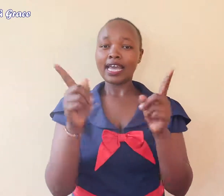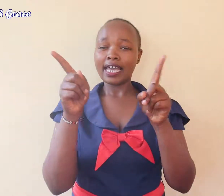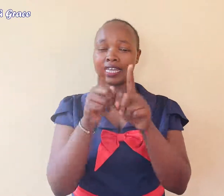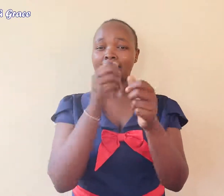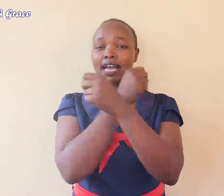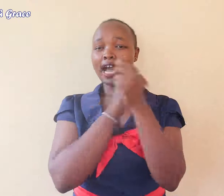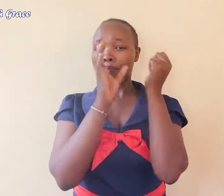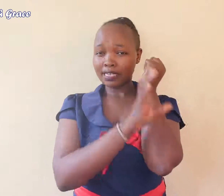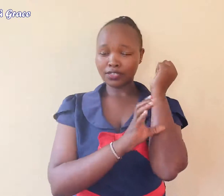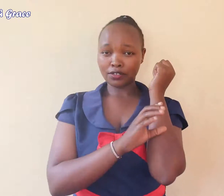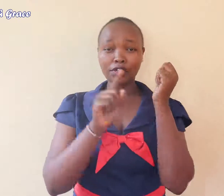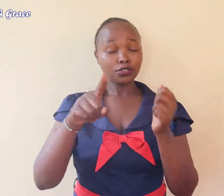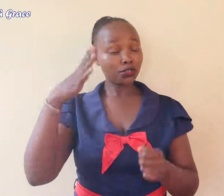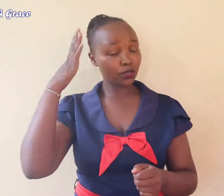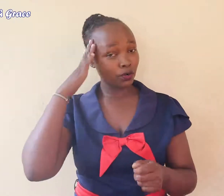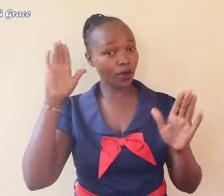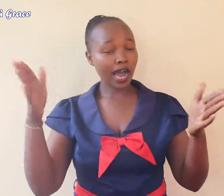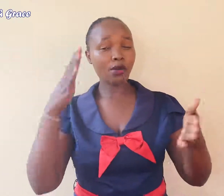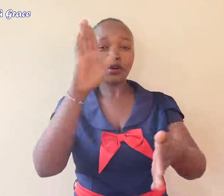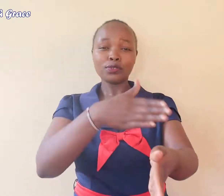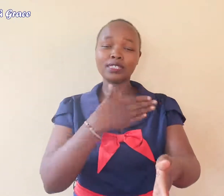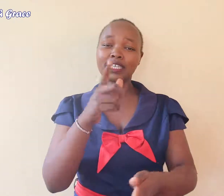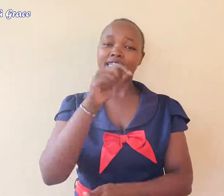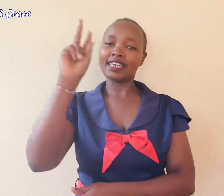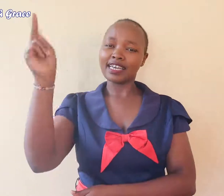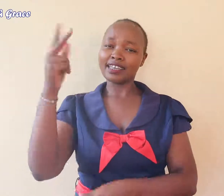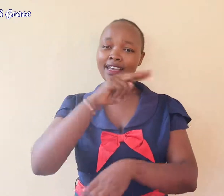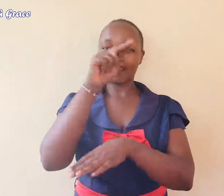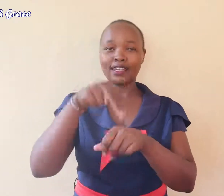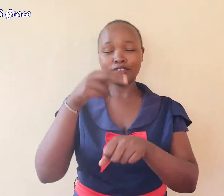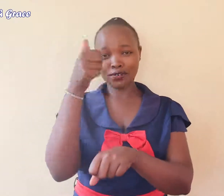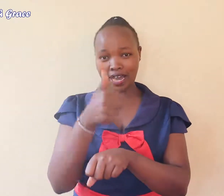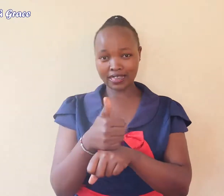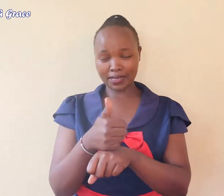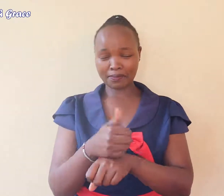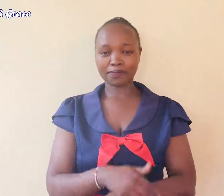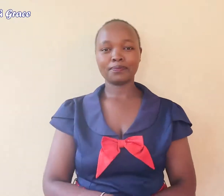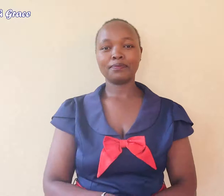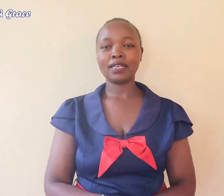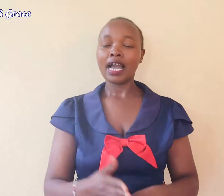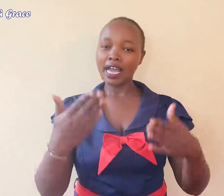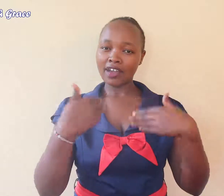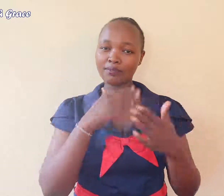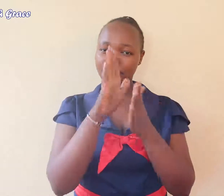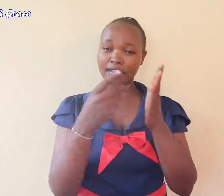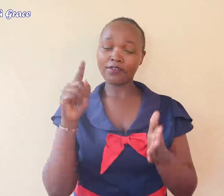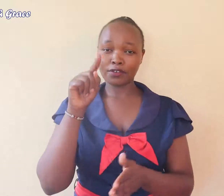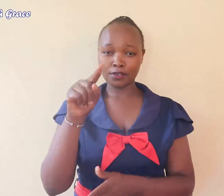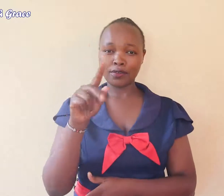As a patriot, you should know how to sing the Kenya national anthem. I have prepared for you